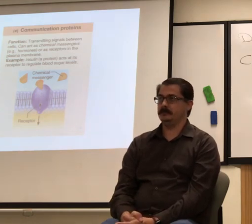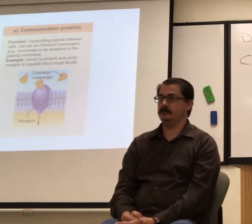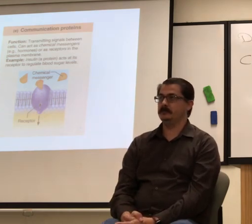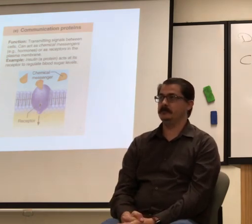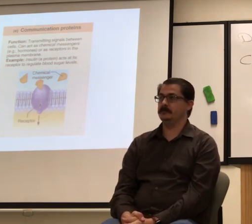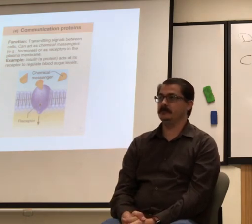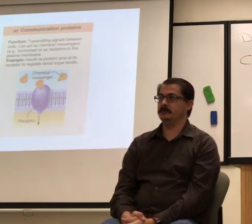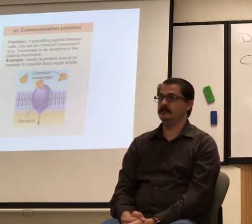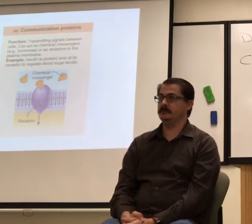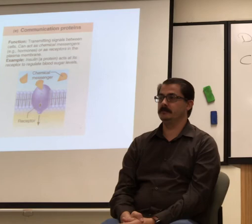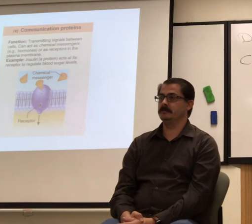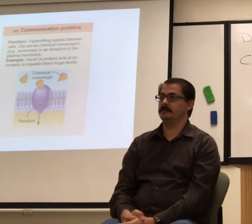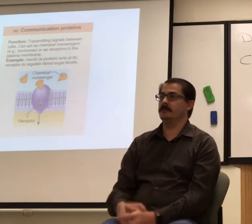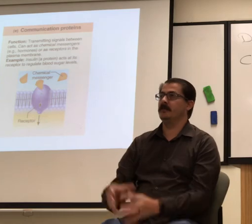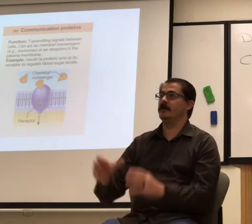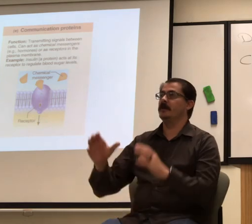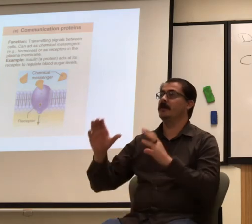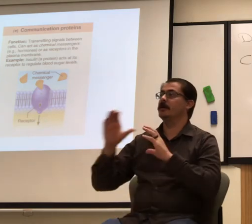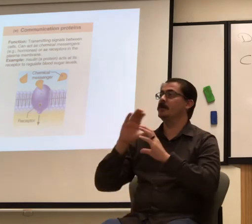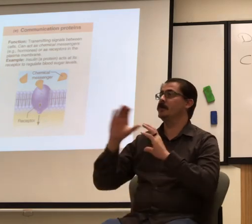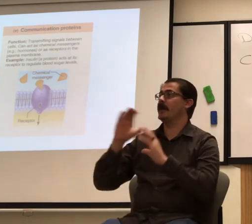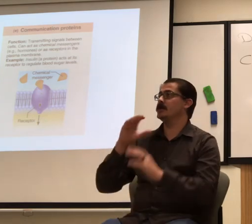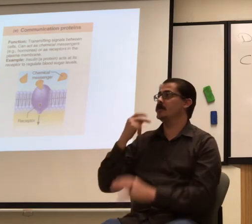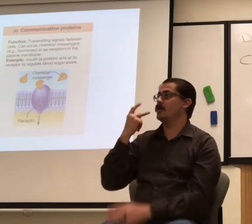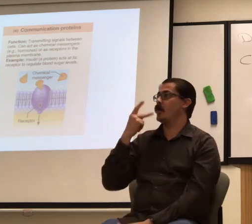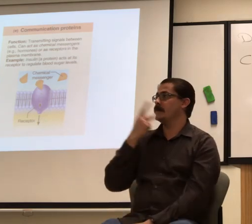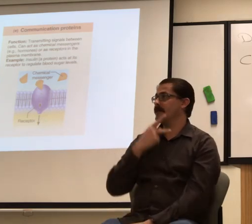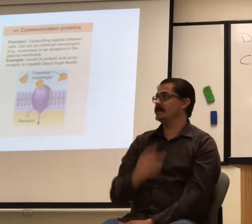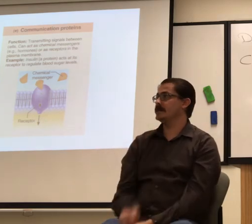Communication proteins.